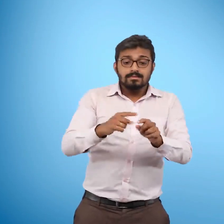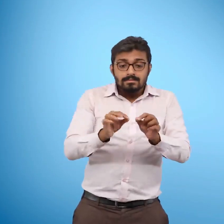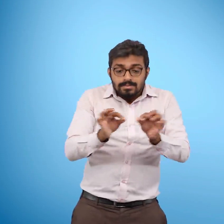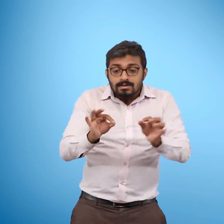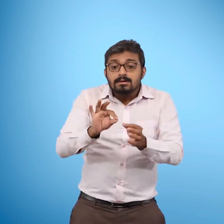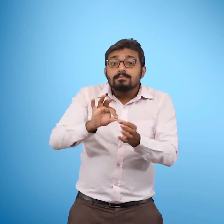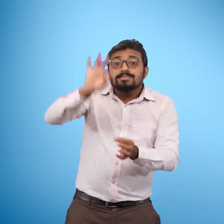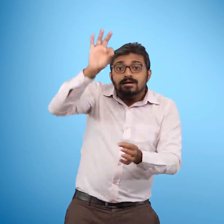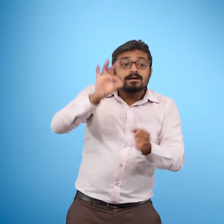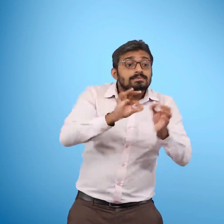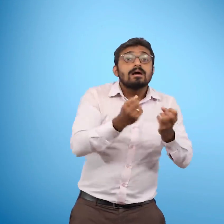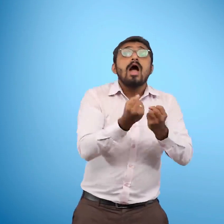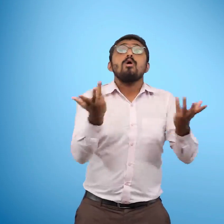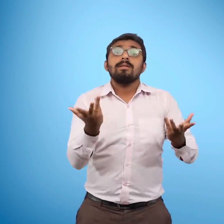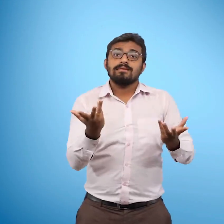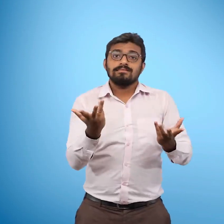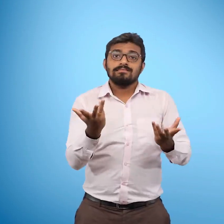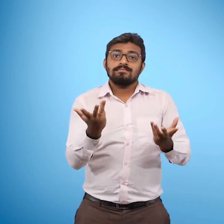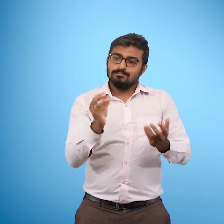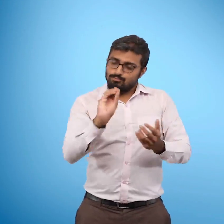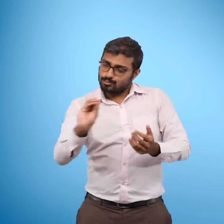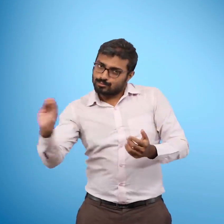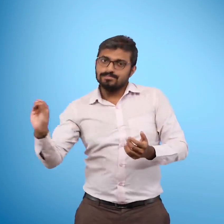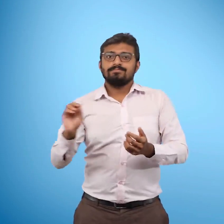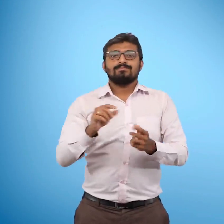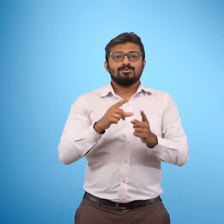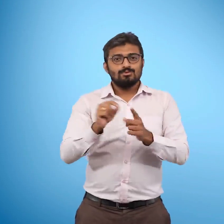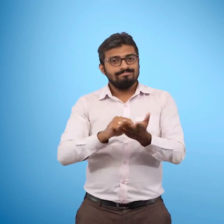And write the length and width of each rectangle you have colored.